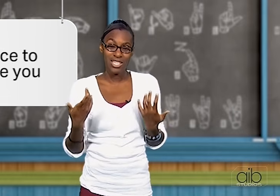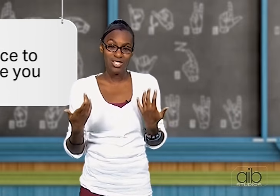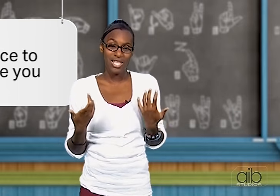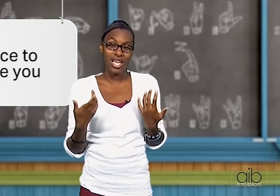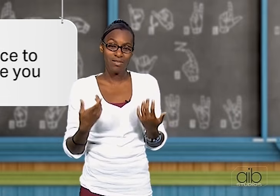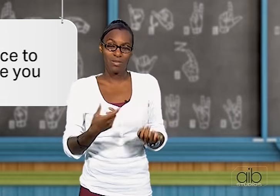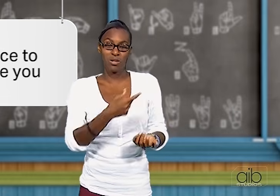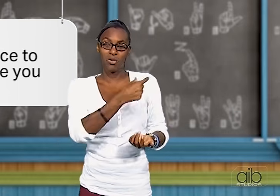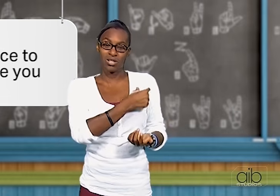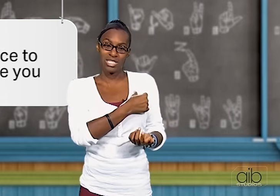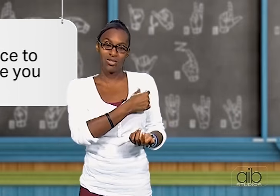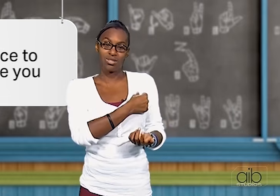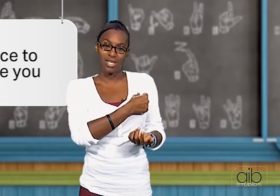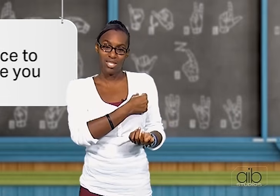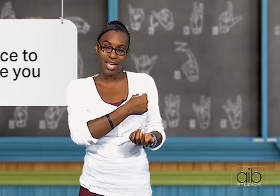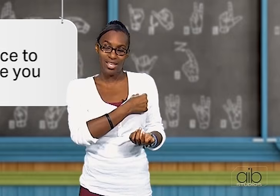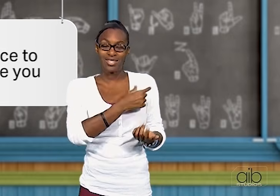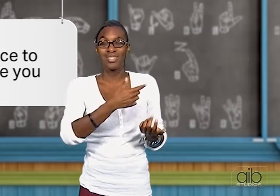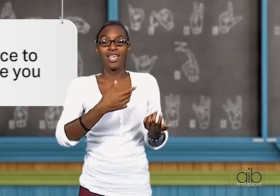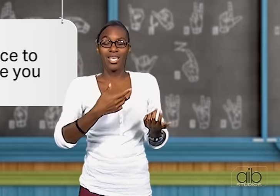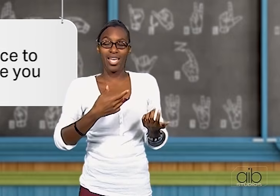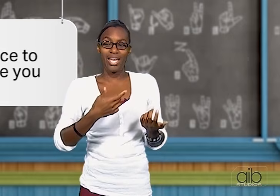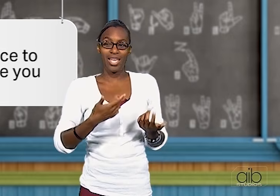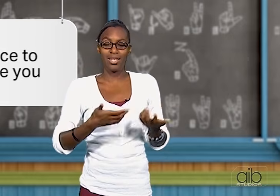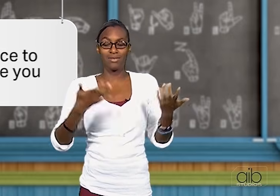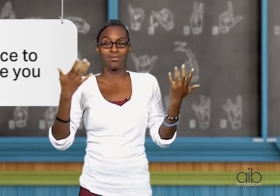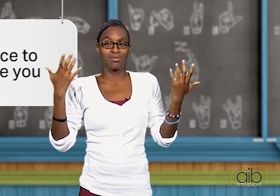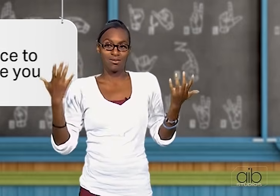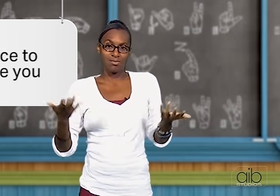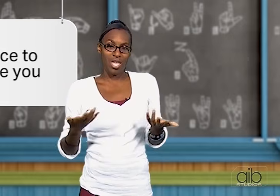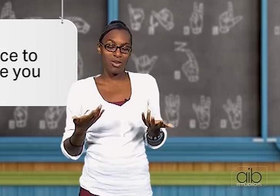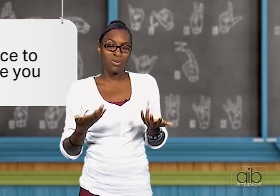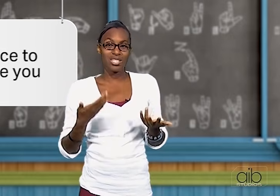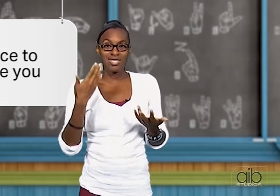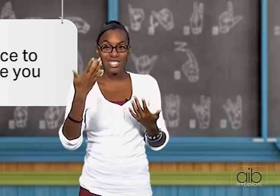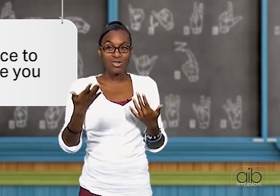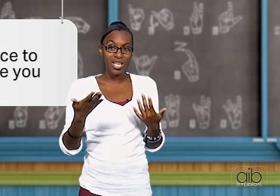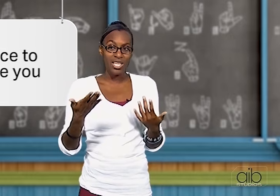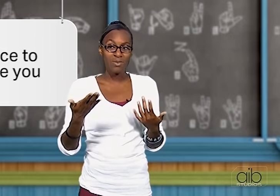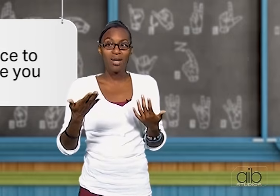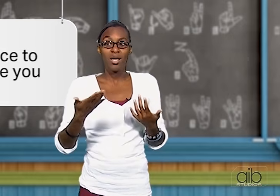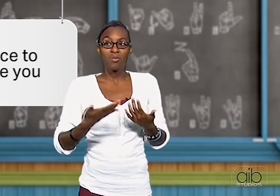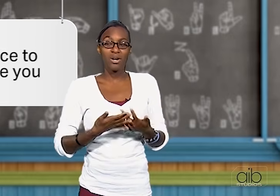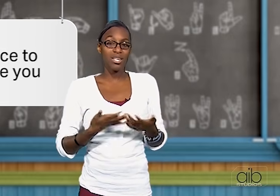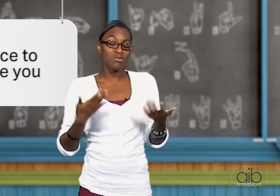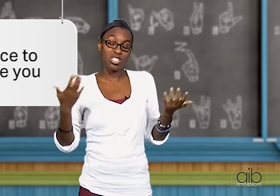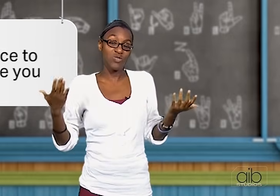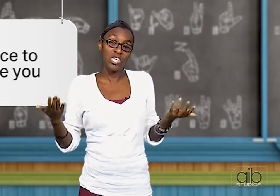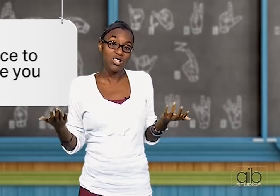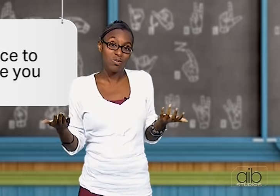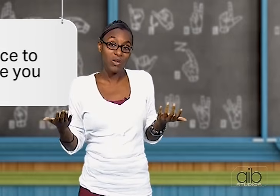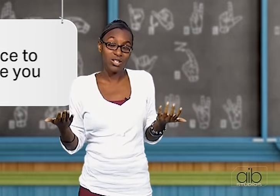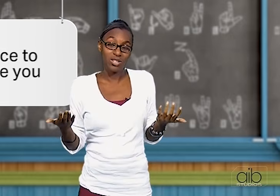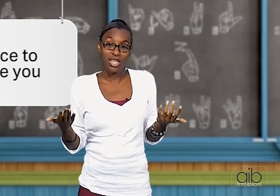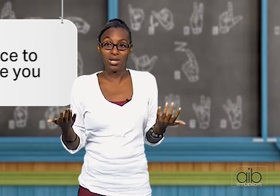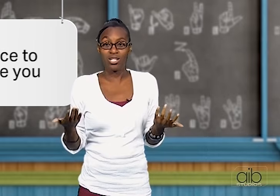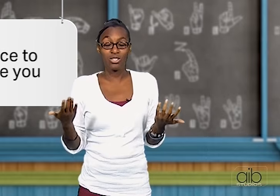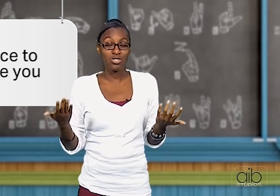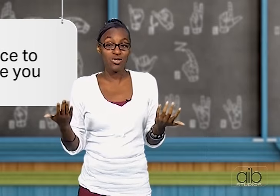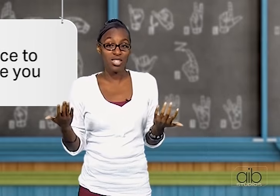organizations have, like, people wear these little name tags and everyone can see your name, but just finger spelling your name and introducing yourself